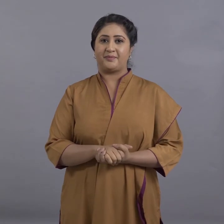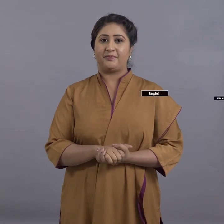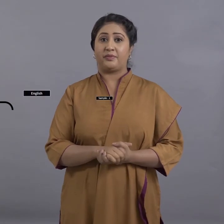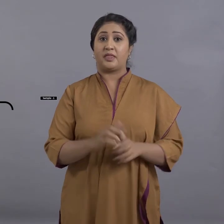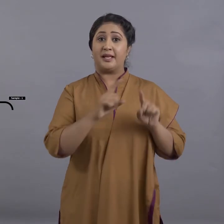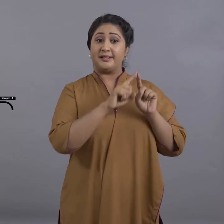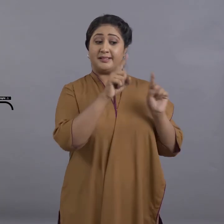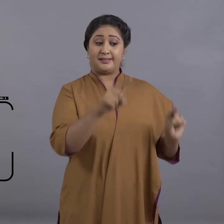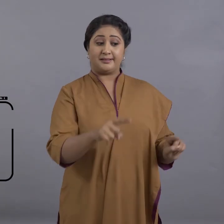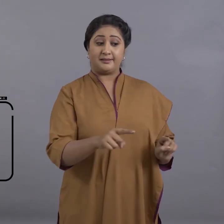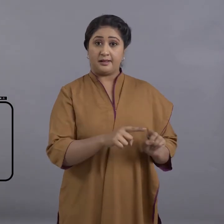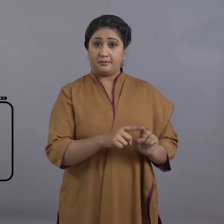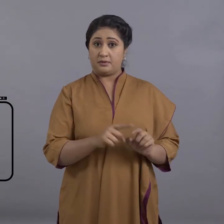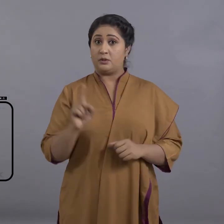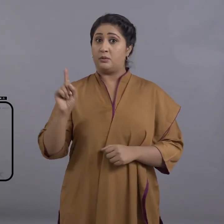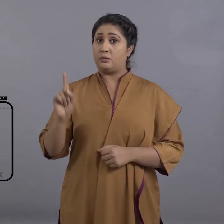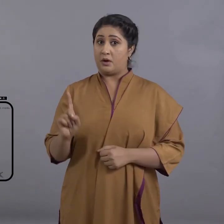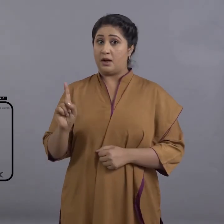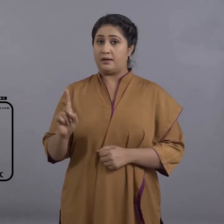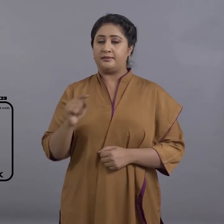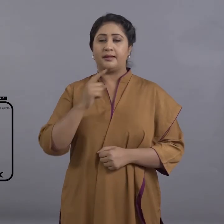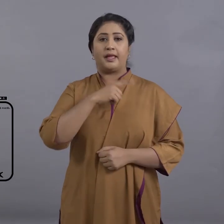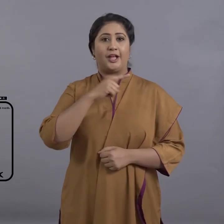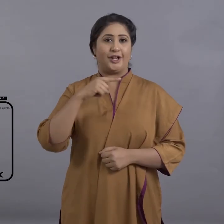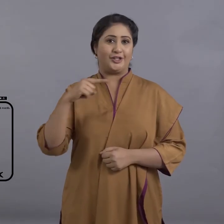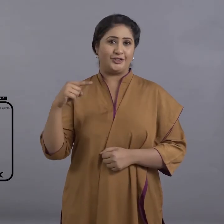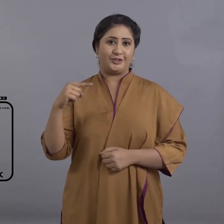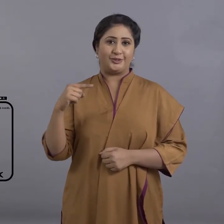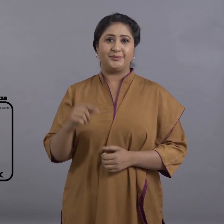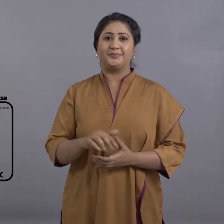Sample 1. English.